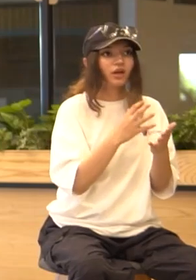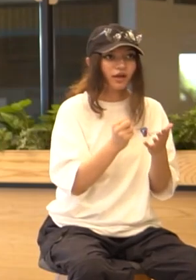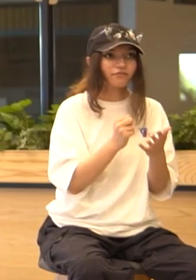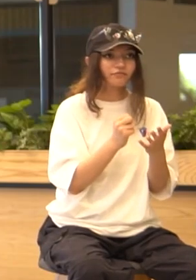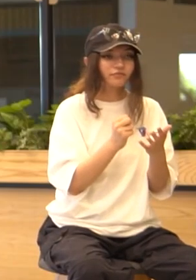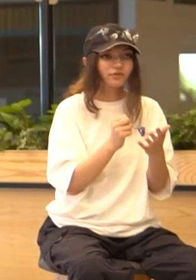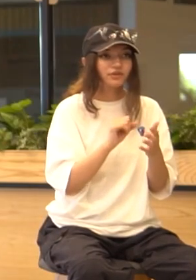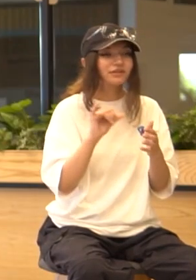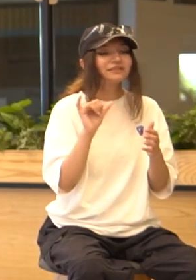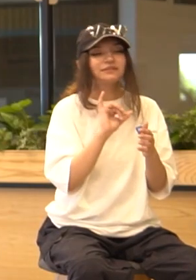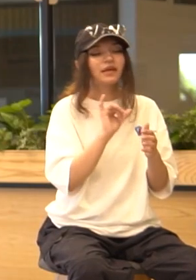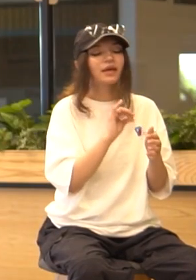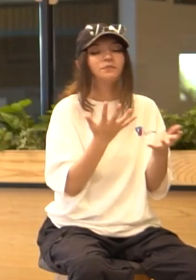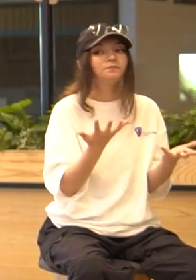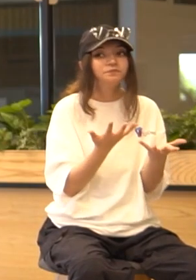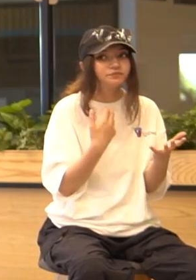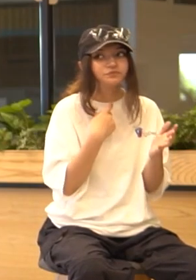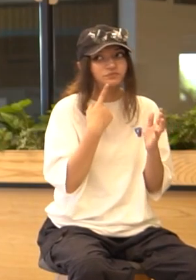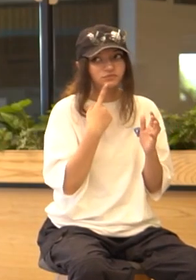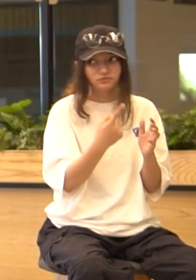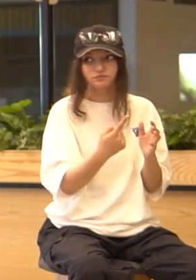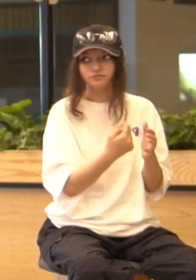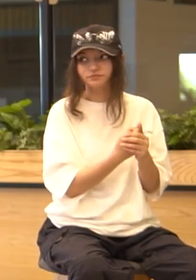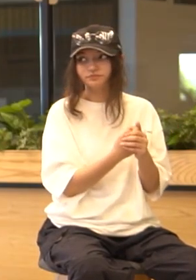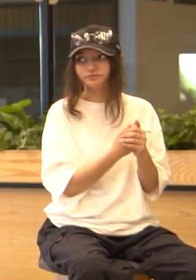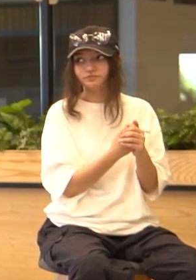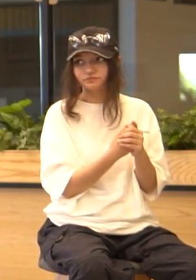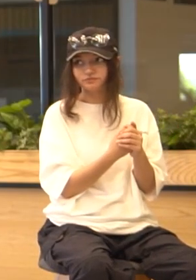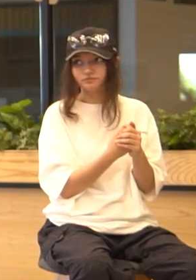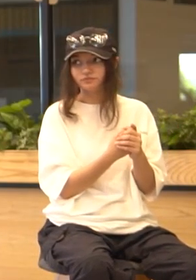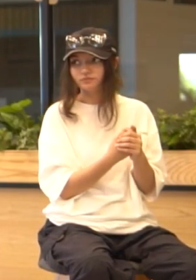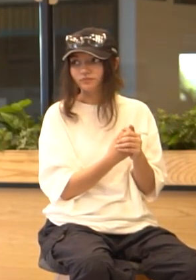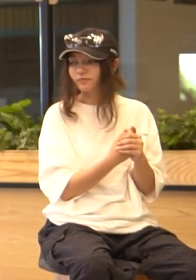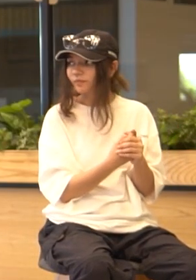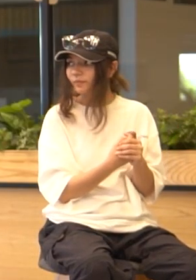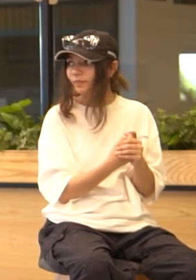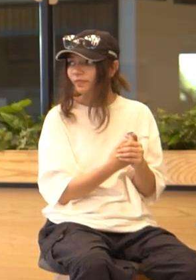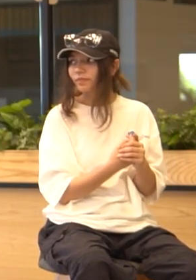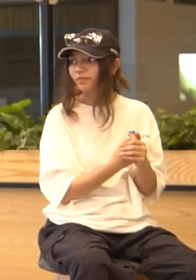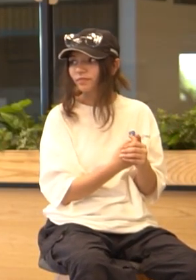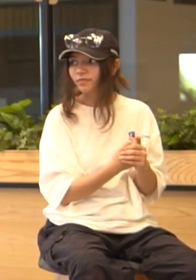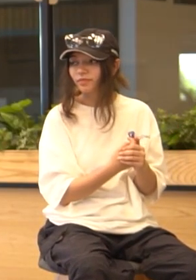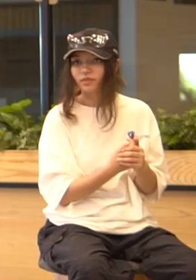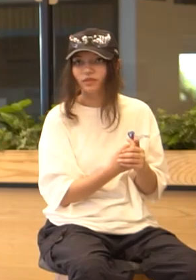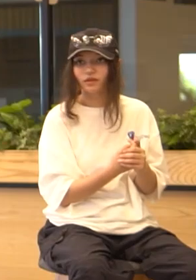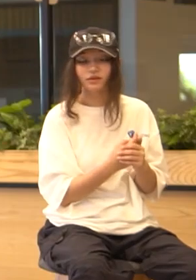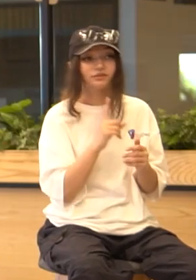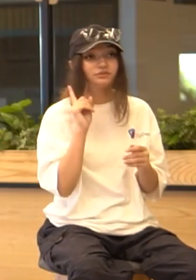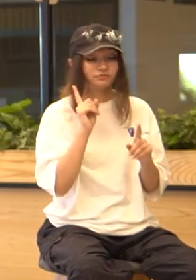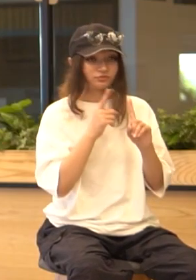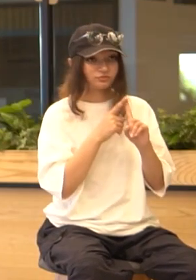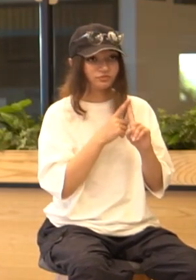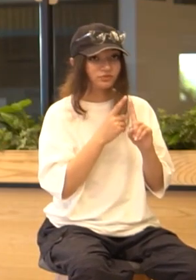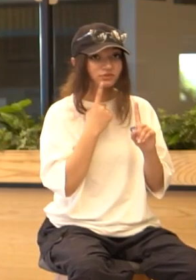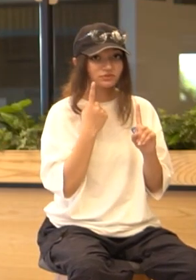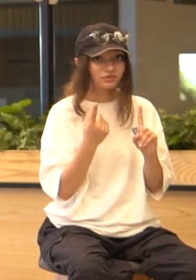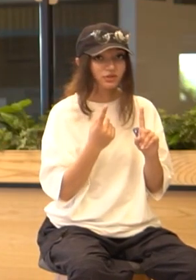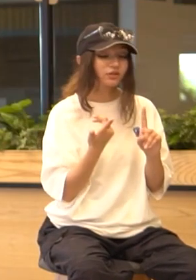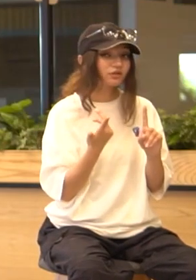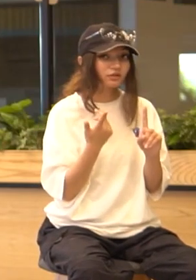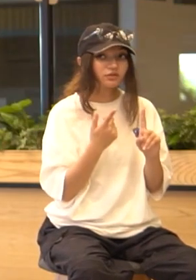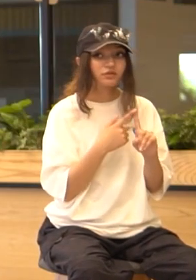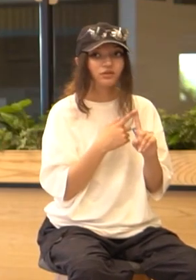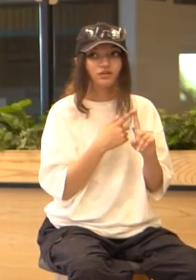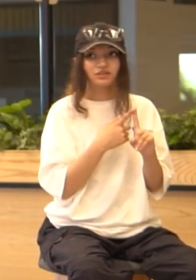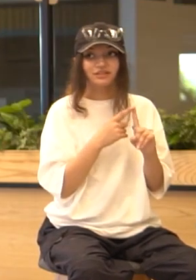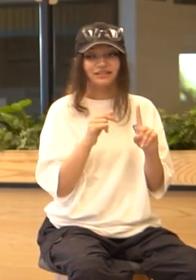really small examples that I keep mentioning to my creatives at work as well. Number one is just like,